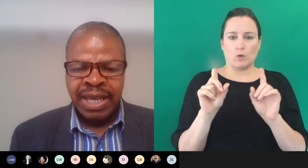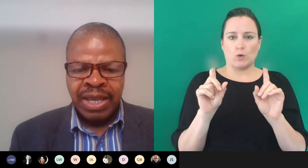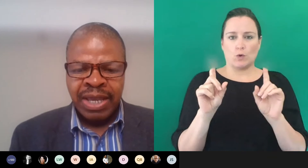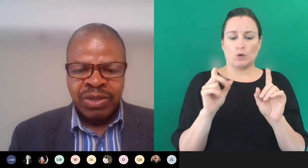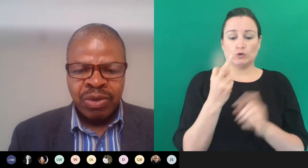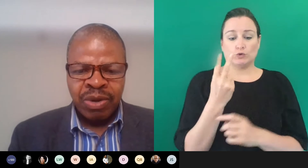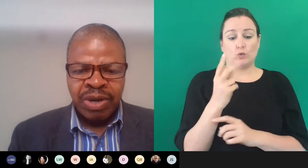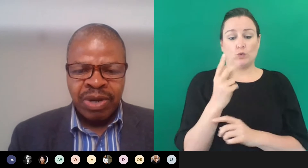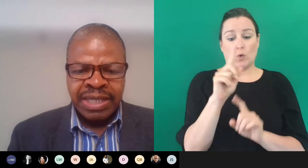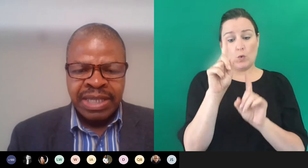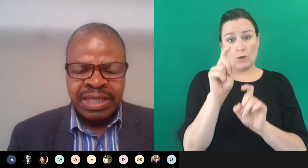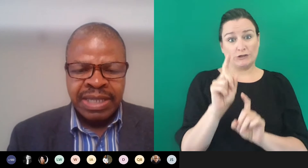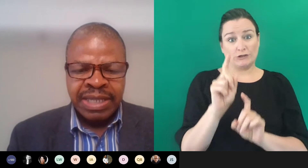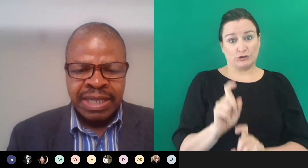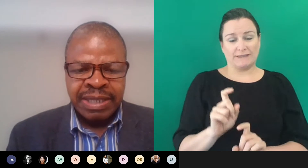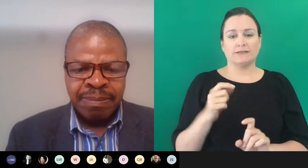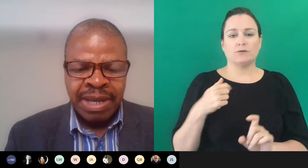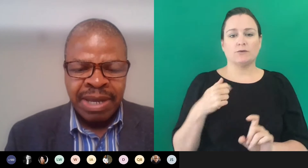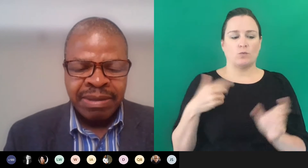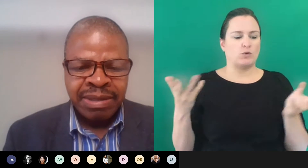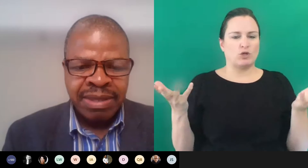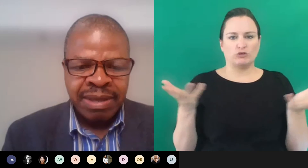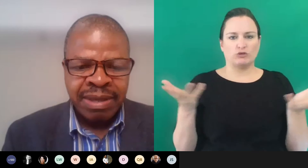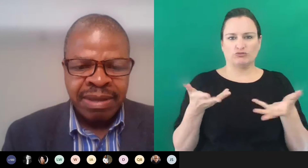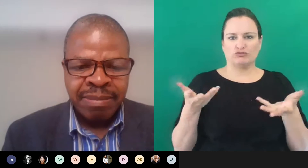posted. So as